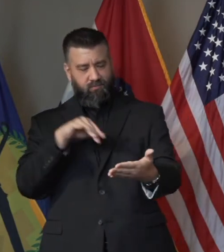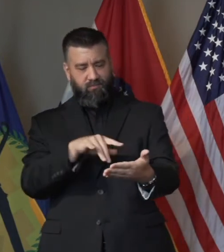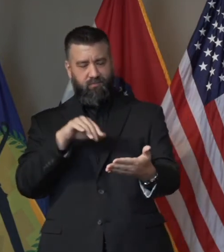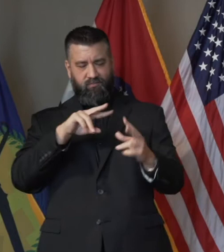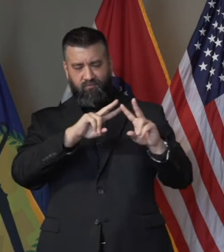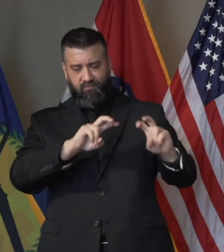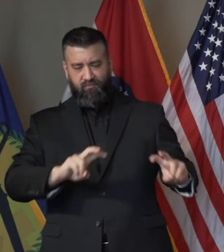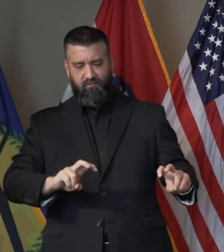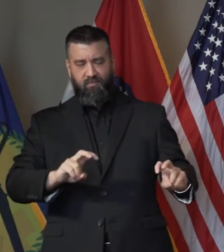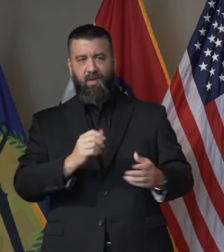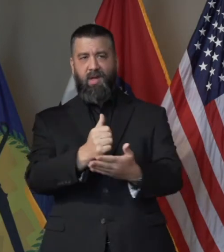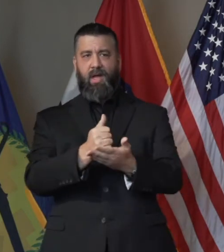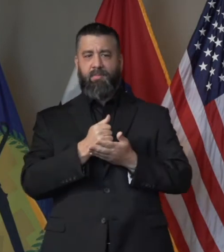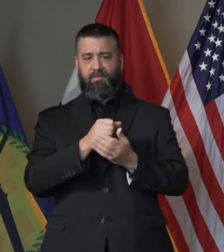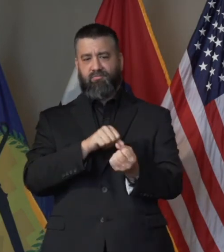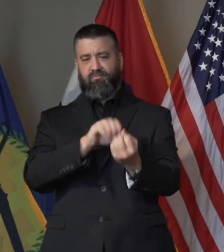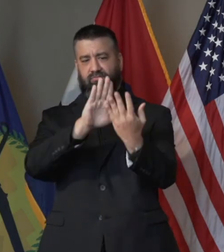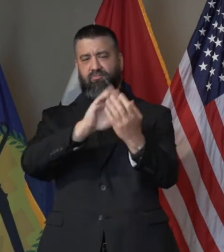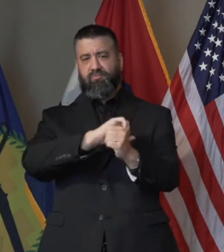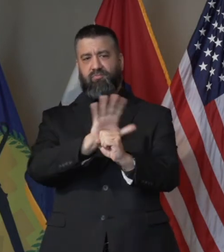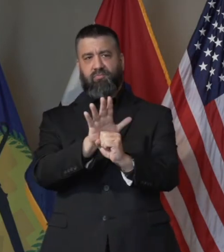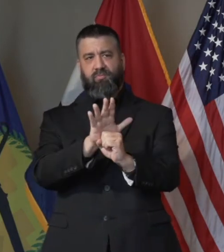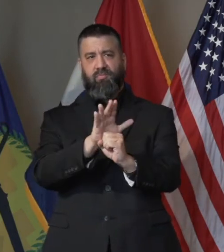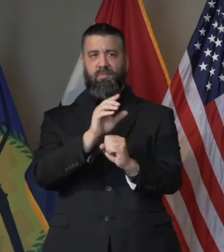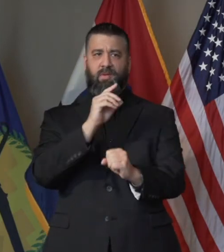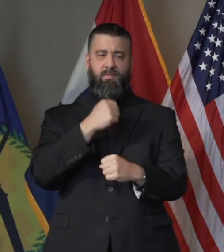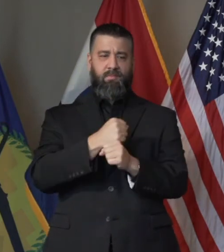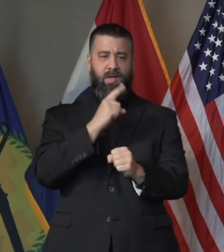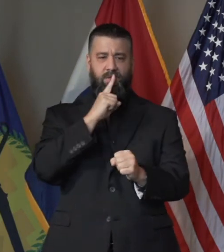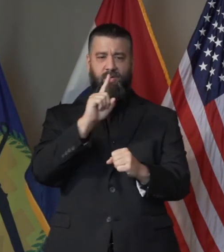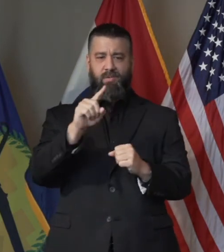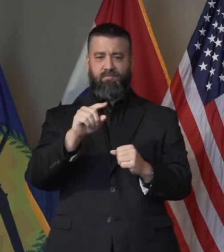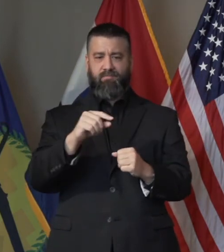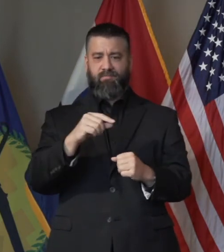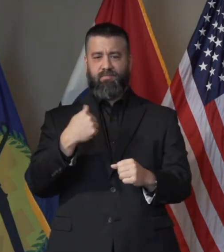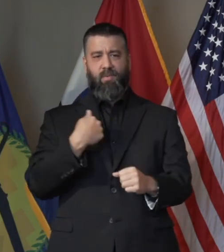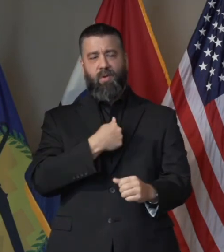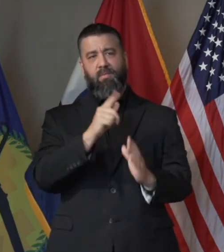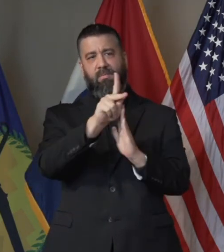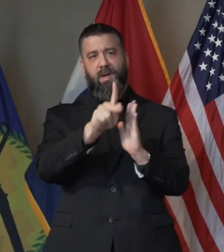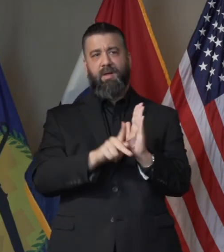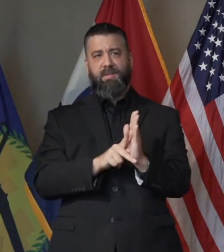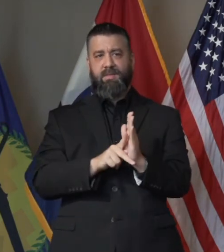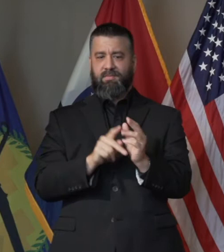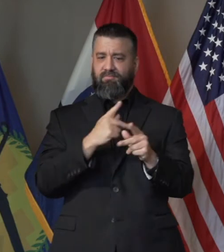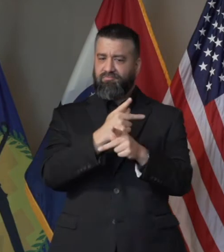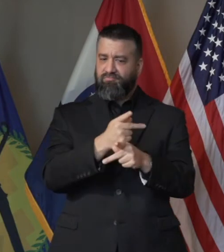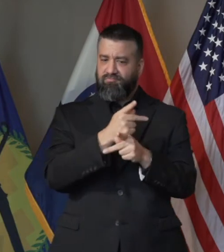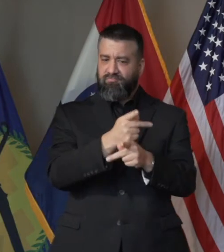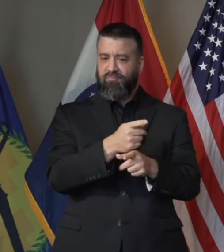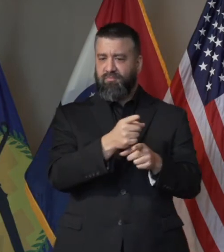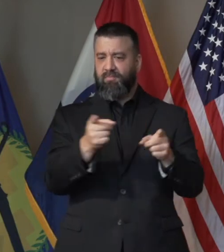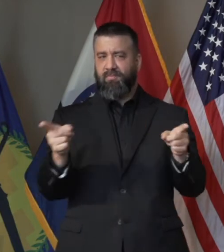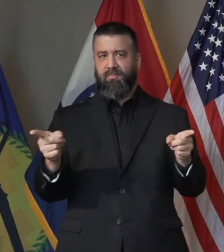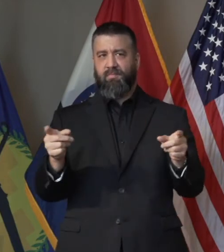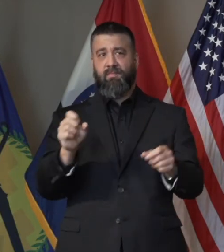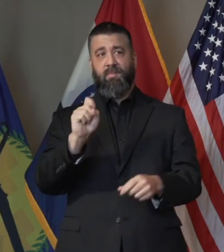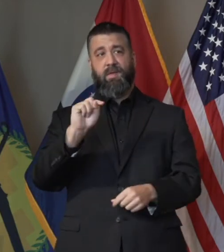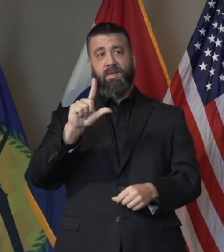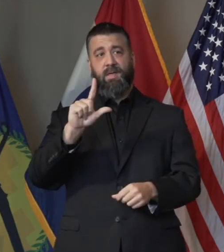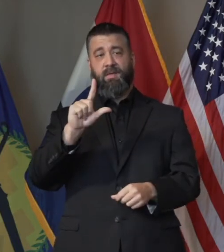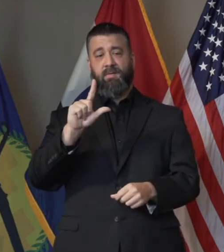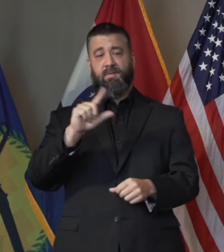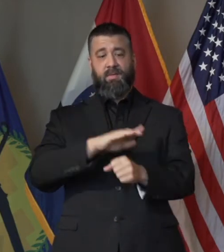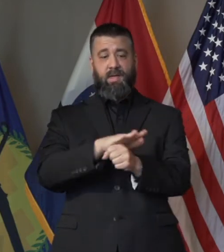pandemic and ensuring our public health policies address these inequities. The St. Louis County Department of Public Health